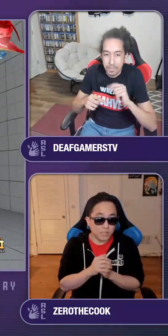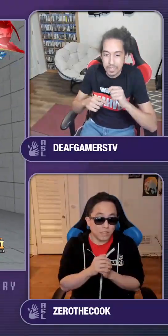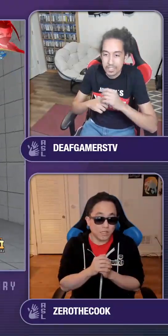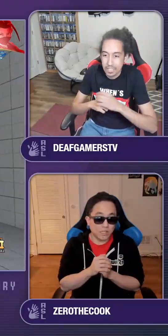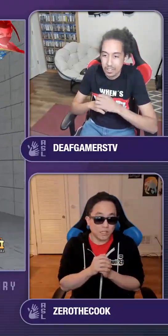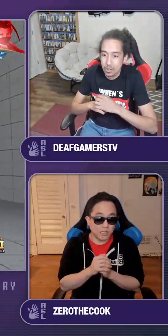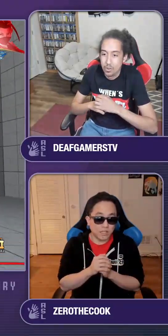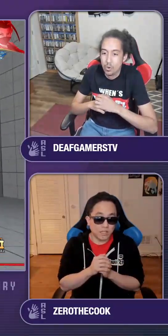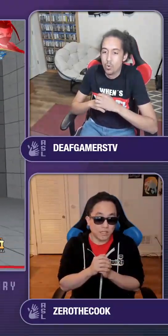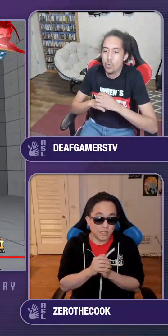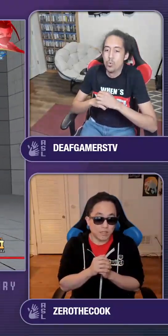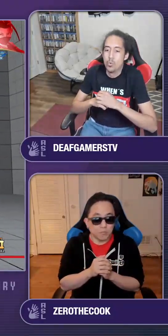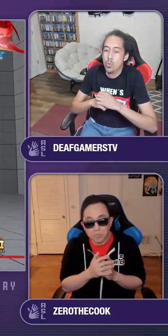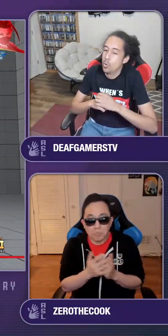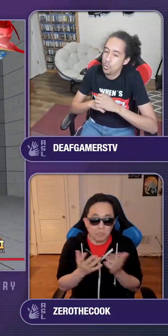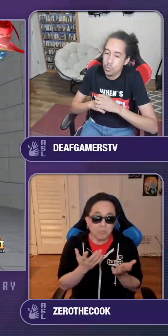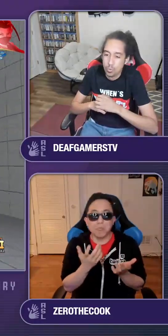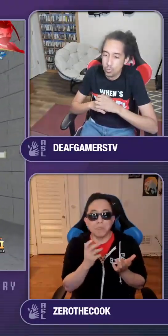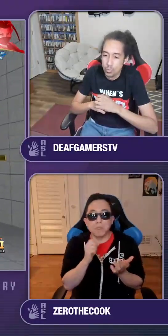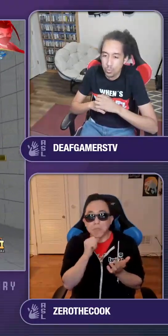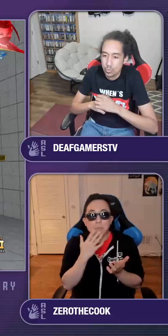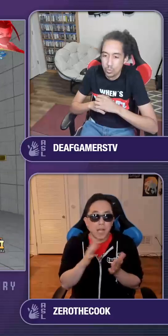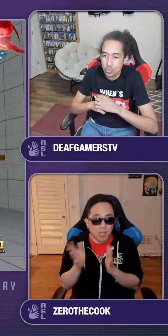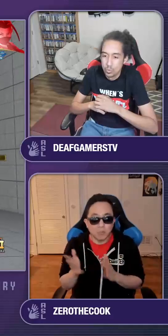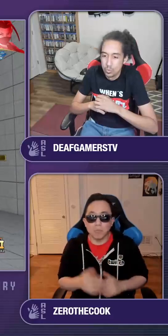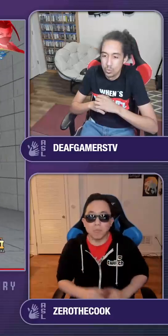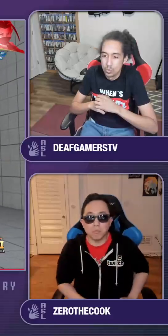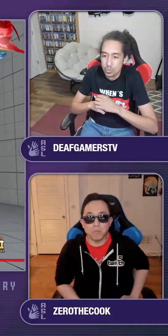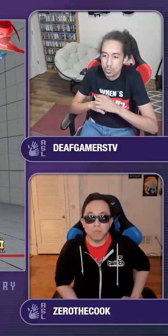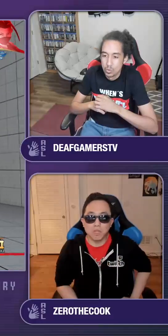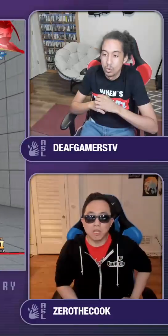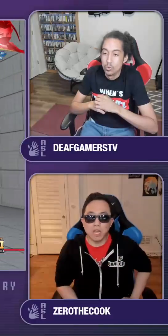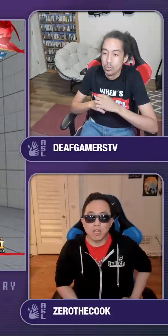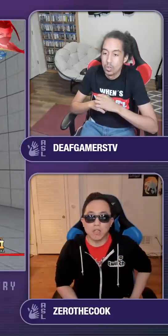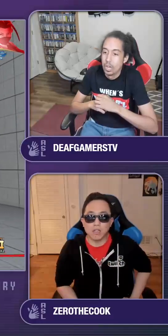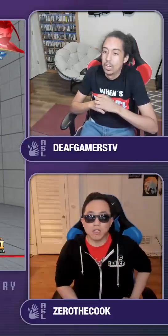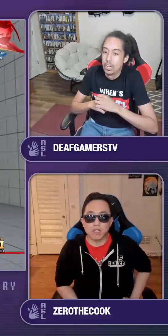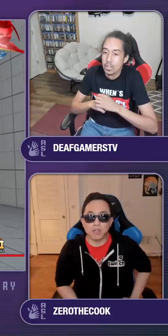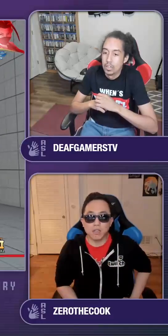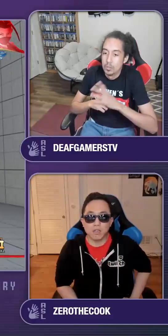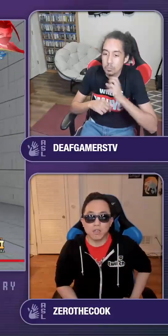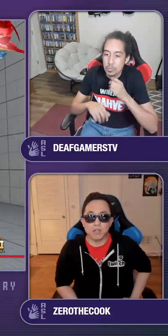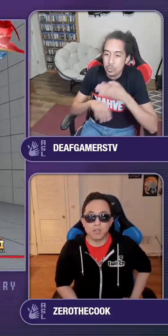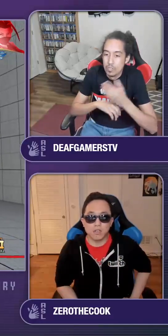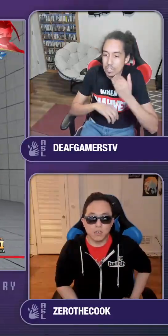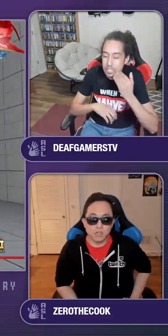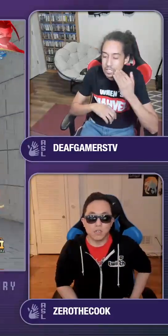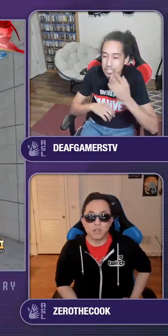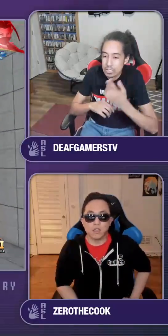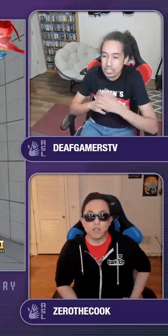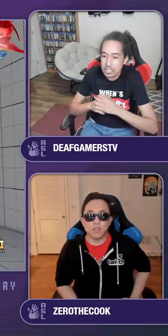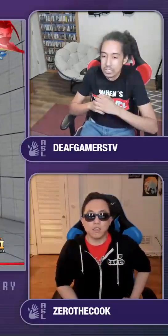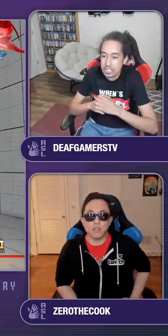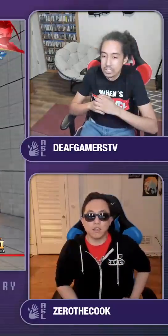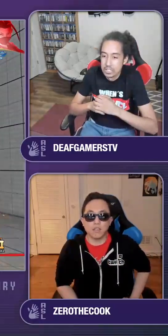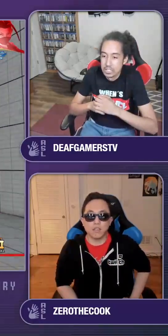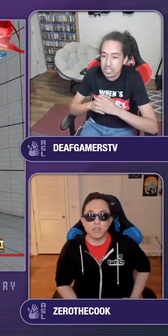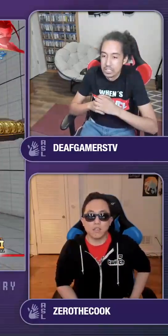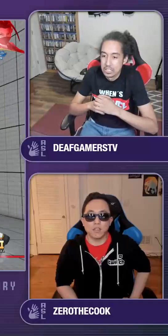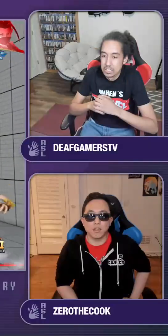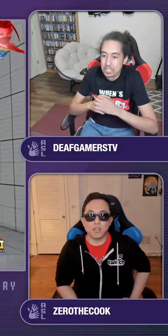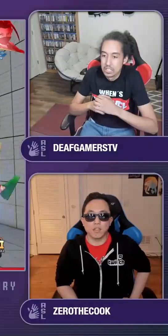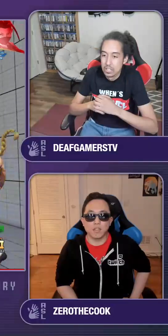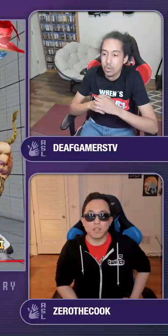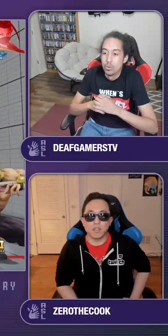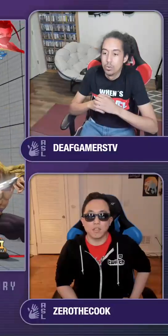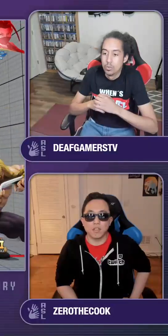there. In front, no, he jumped over, but nice check there from Metro, just walking under, getting the same light kick. Now Come that on, he's in the